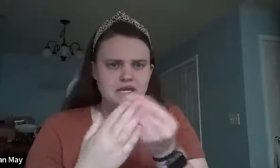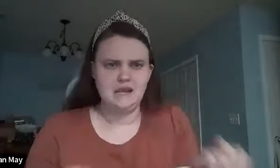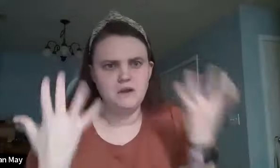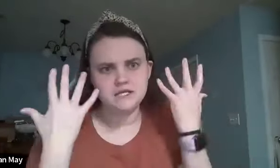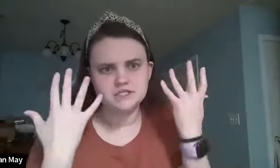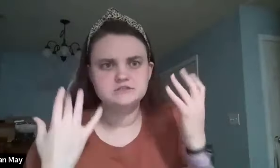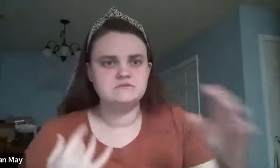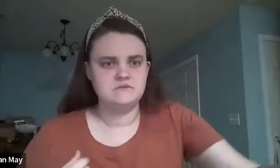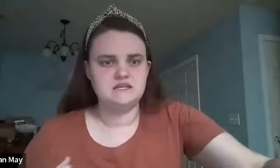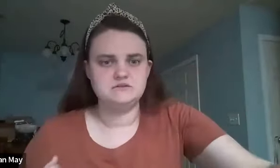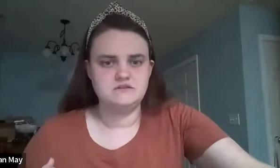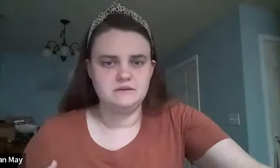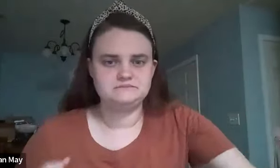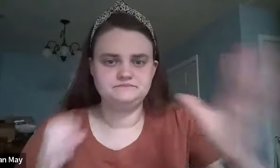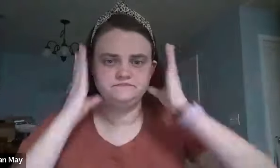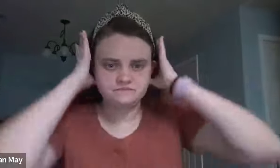how much? That sort of thing.